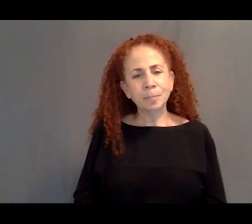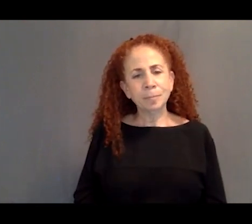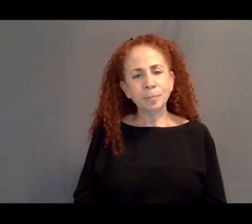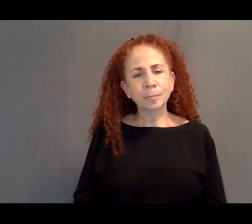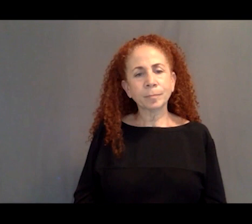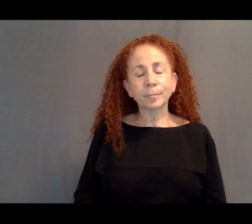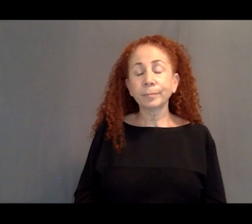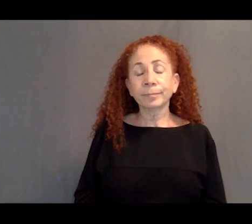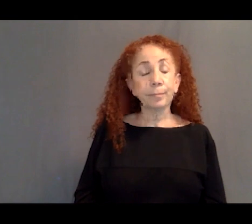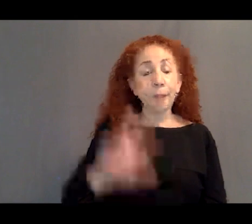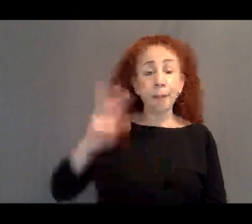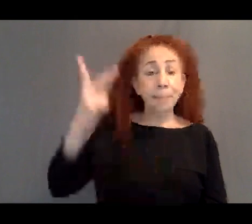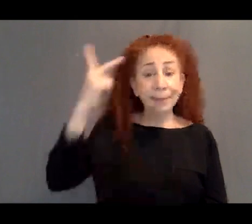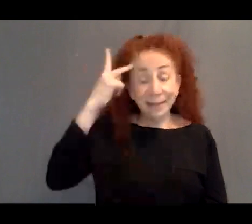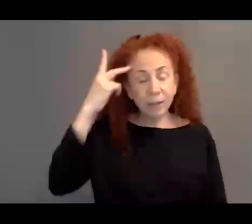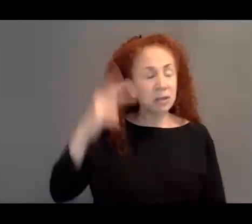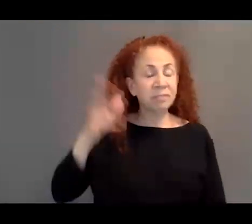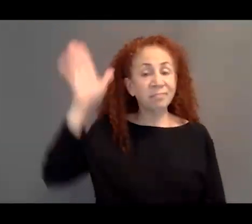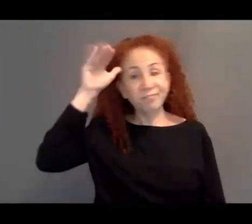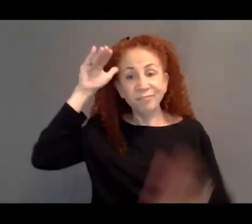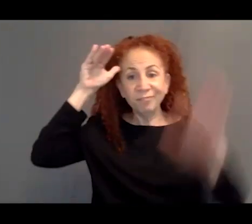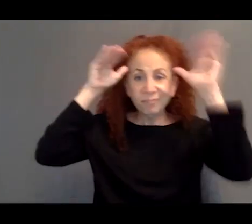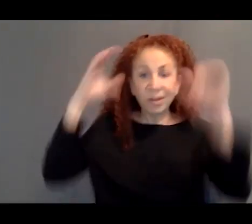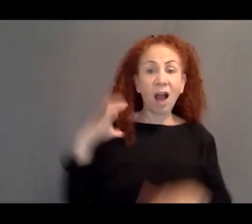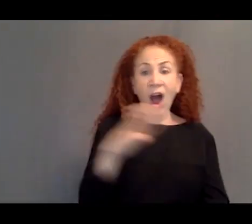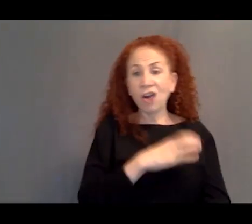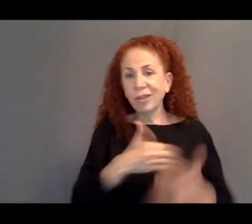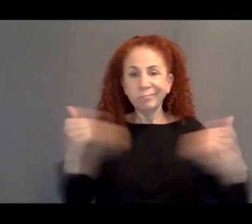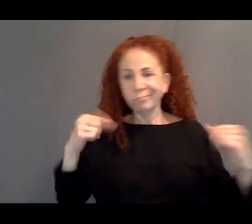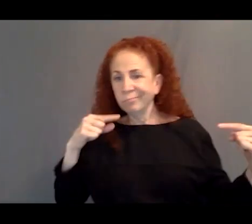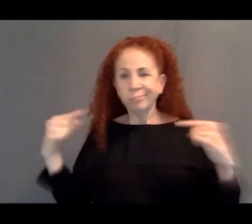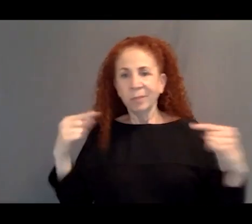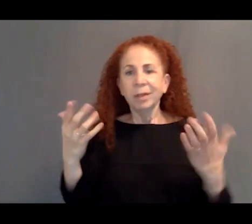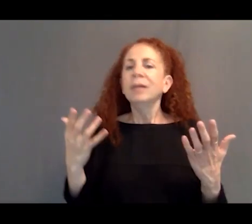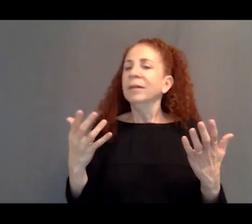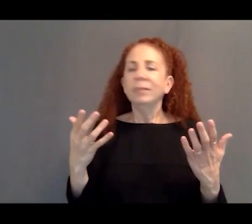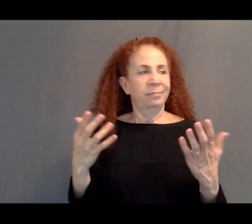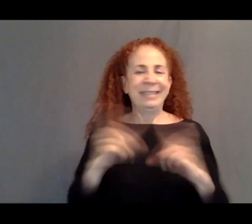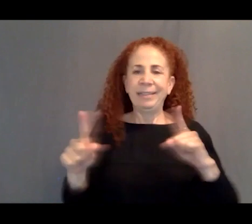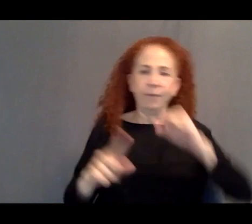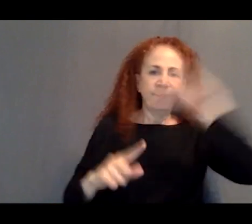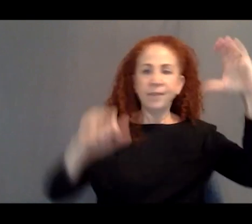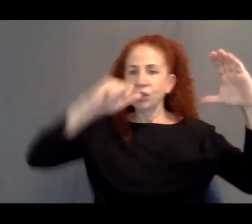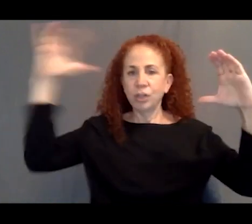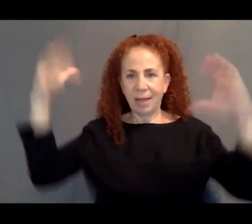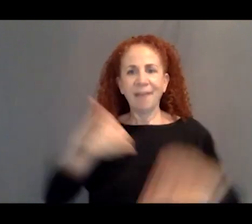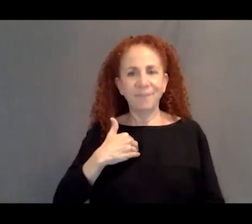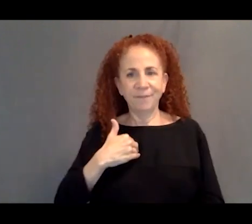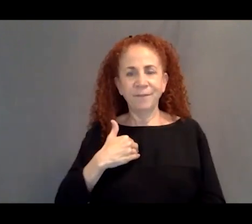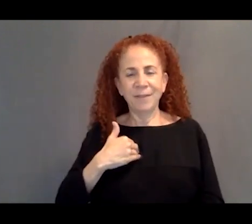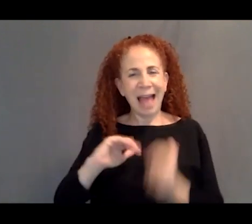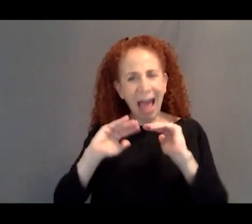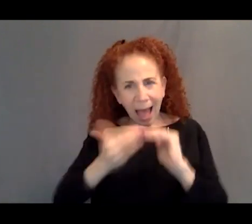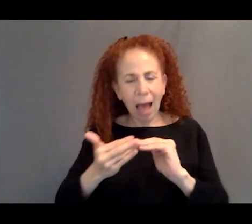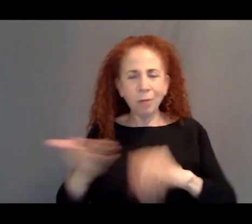Political entrenchment and increasing gridlock in Congress has led to competing visions for